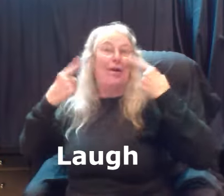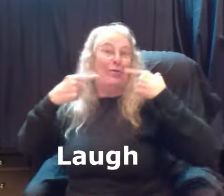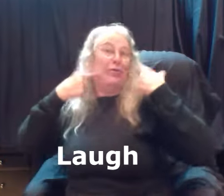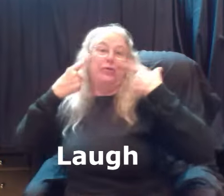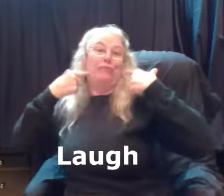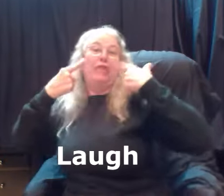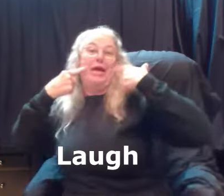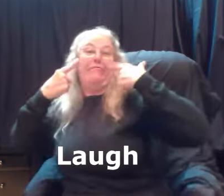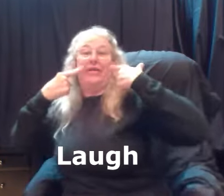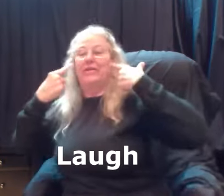You're laughing.